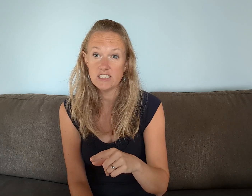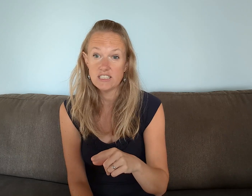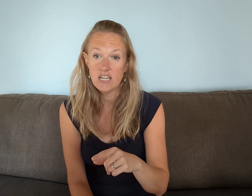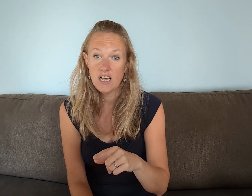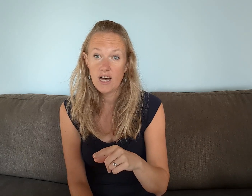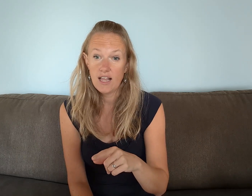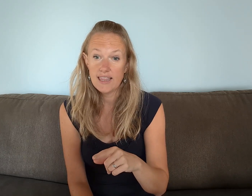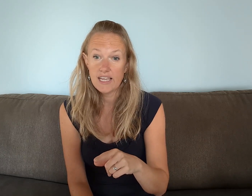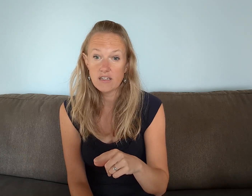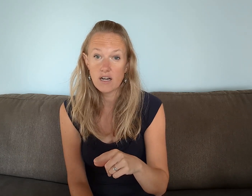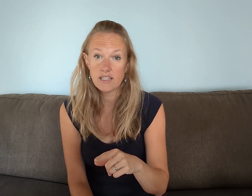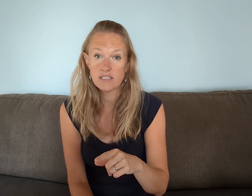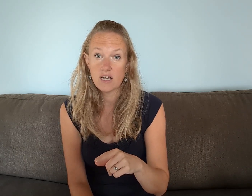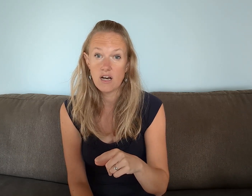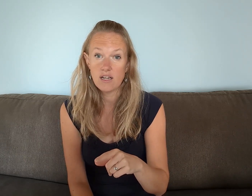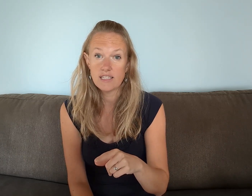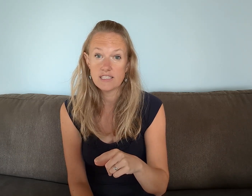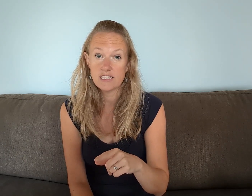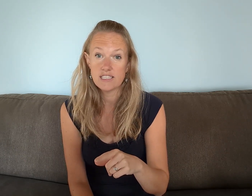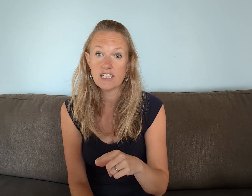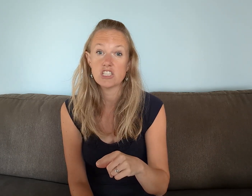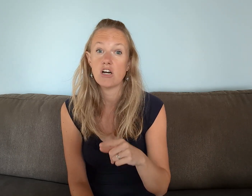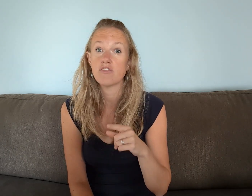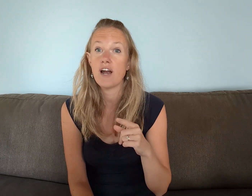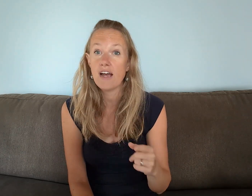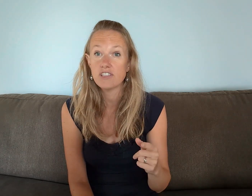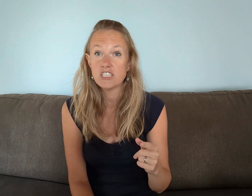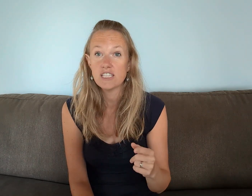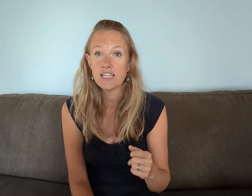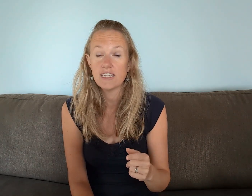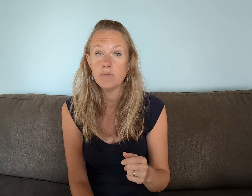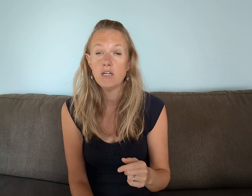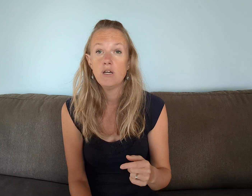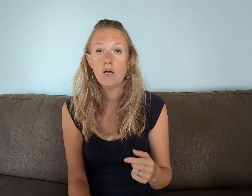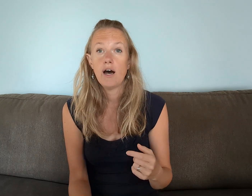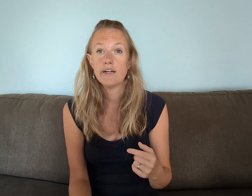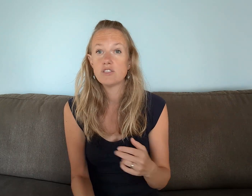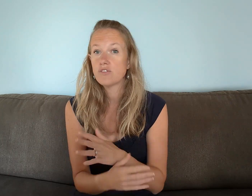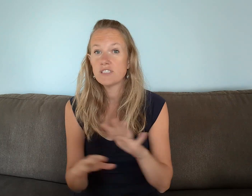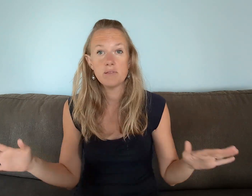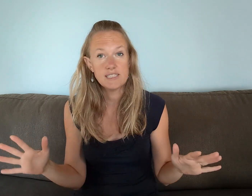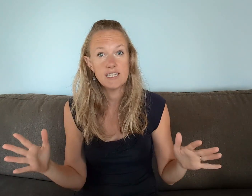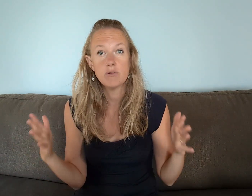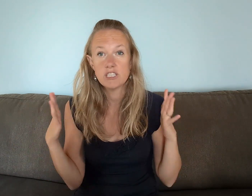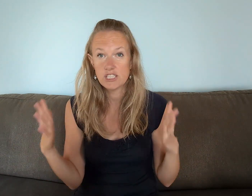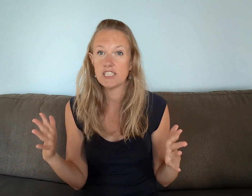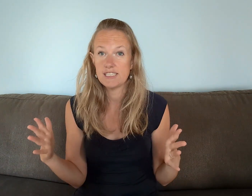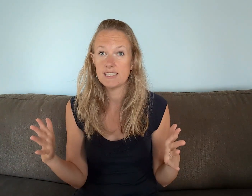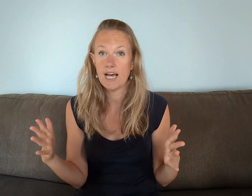changes. Later on in the song, it's to sing a song forever to the Lamb. So for simplicity, we're just gonna